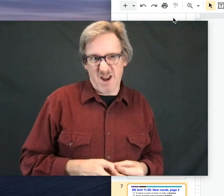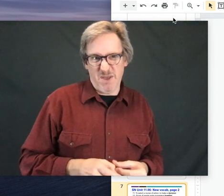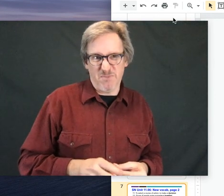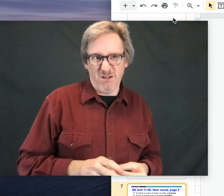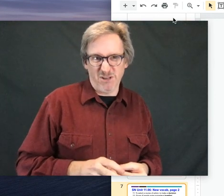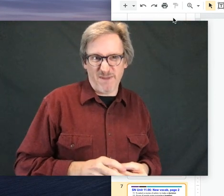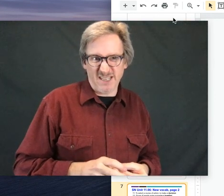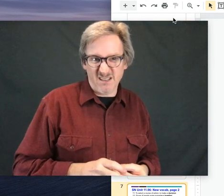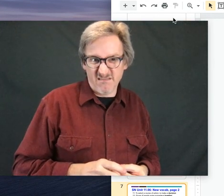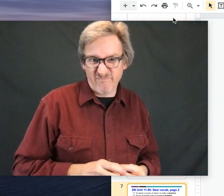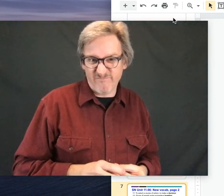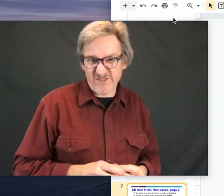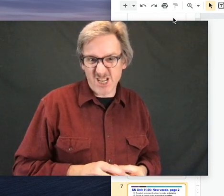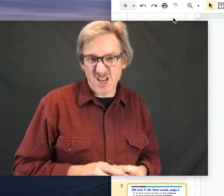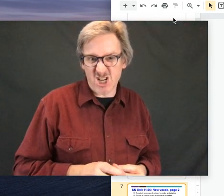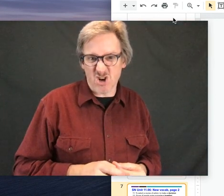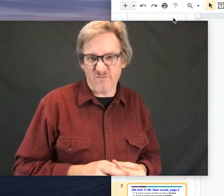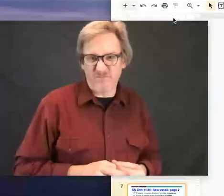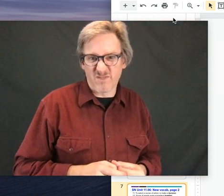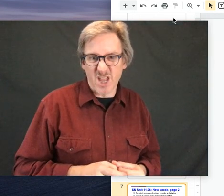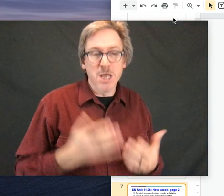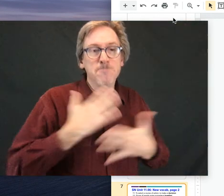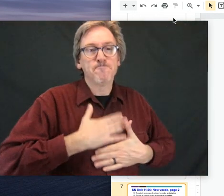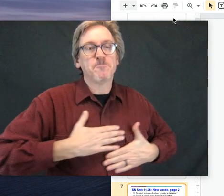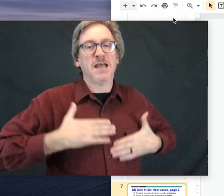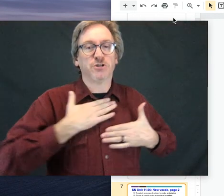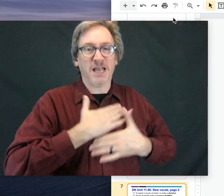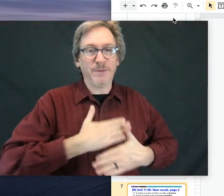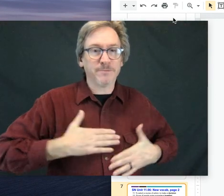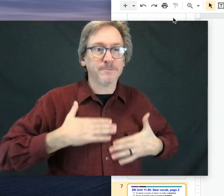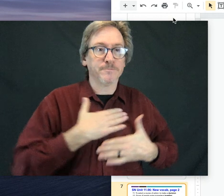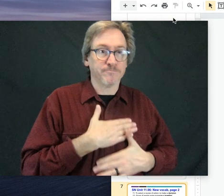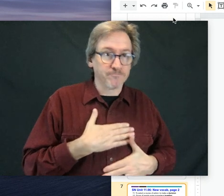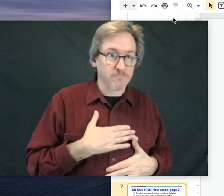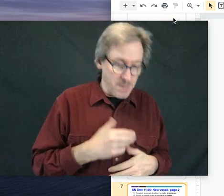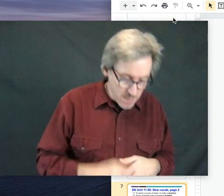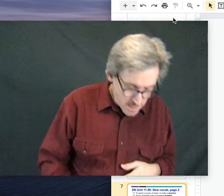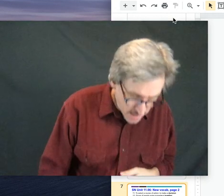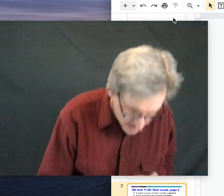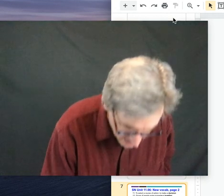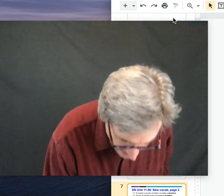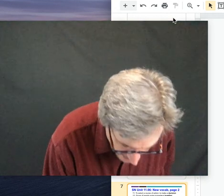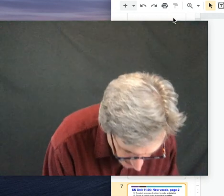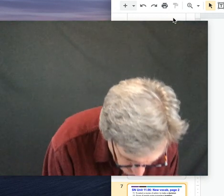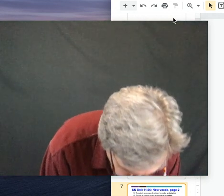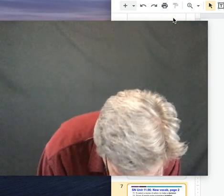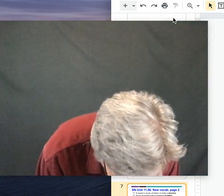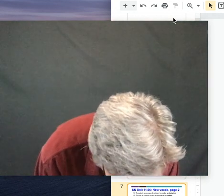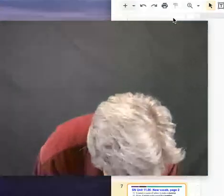many big public spaces. So, entertainment.